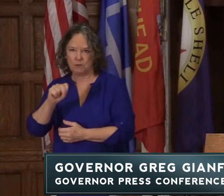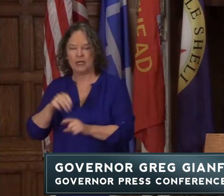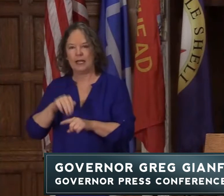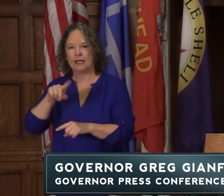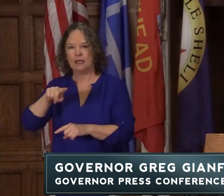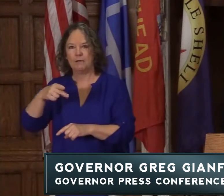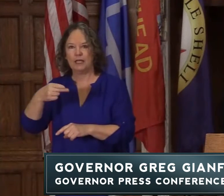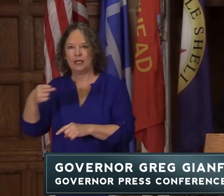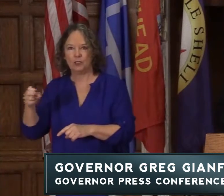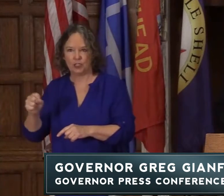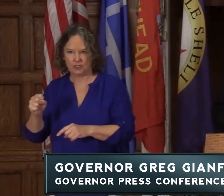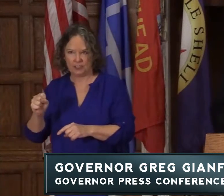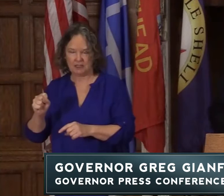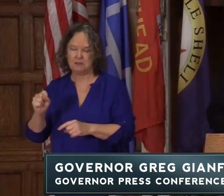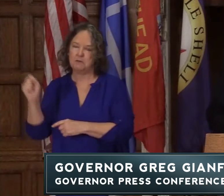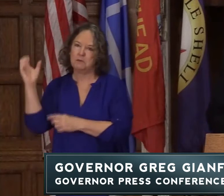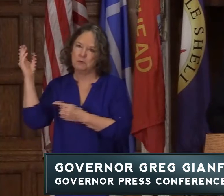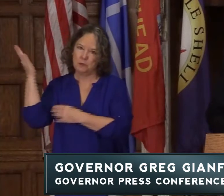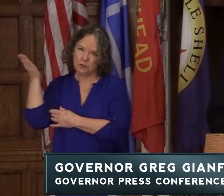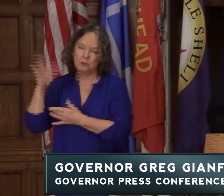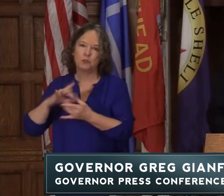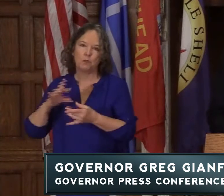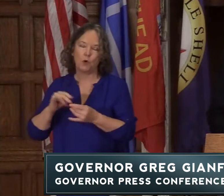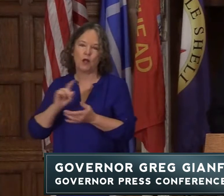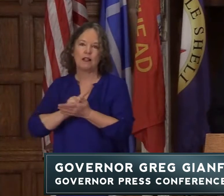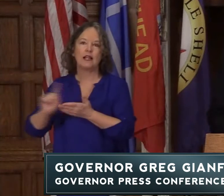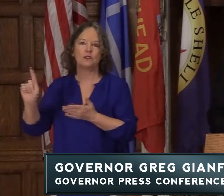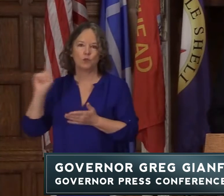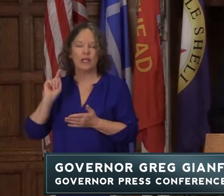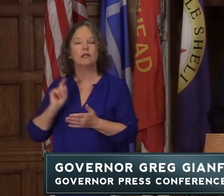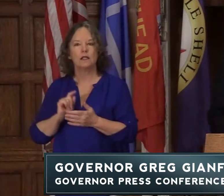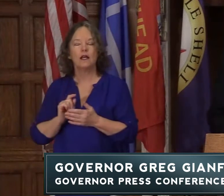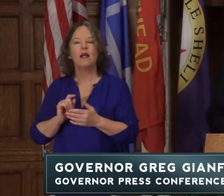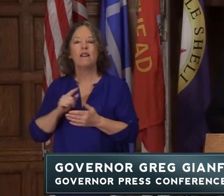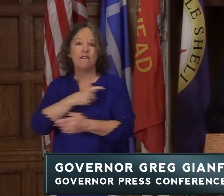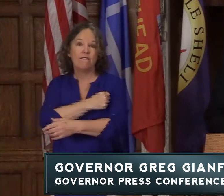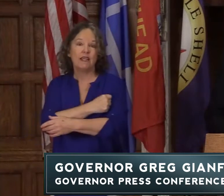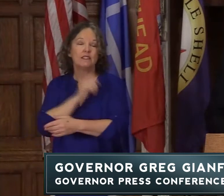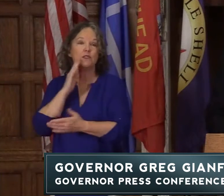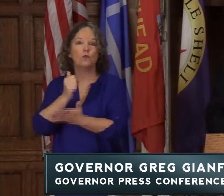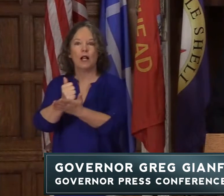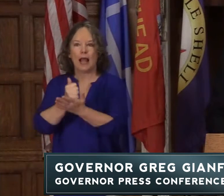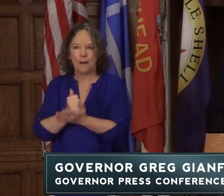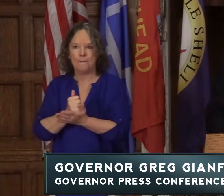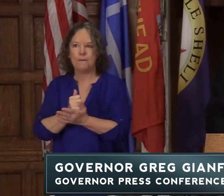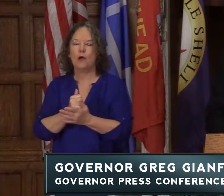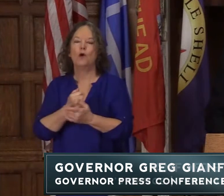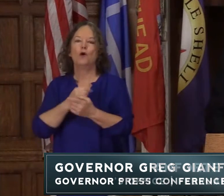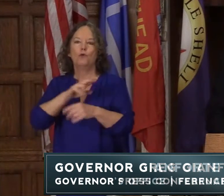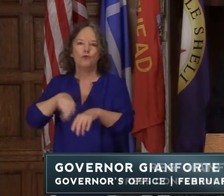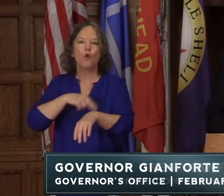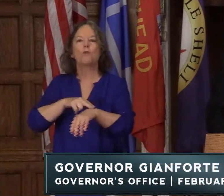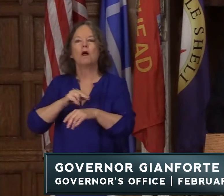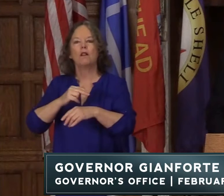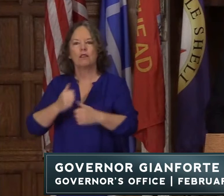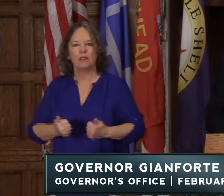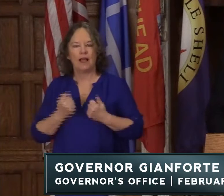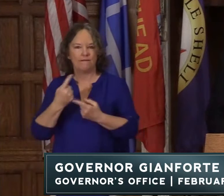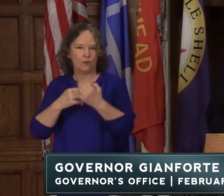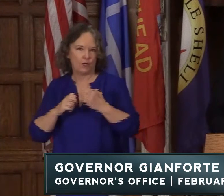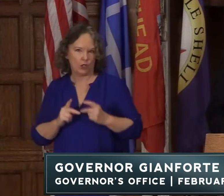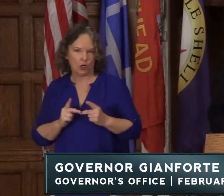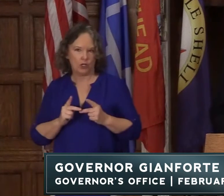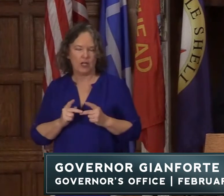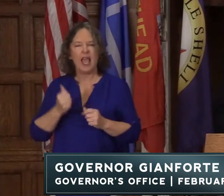press conference last week, and the vaccine will help us return to a more normal life. Every dose Montana receives